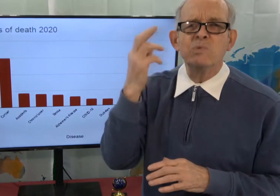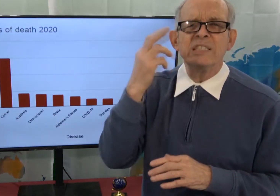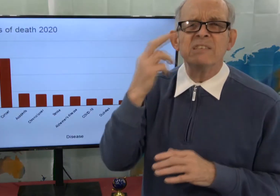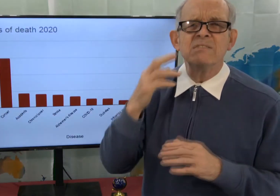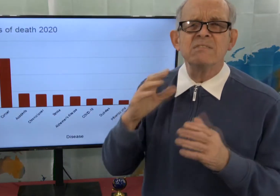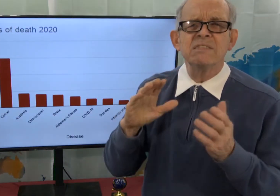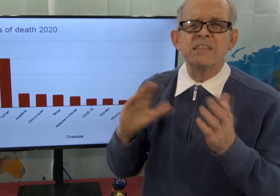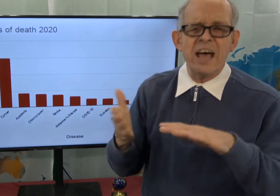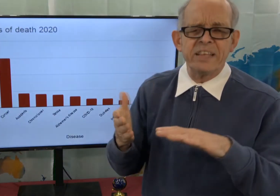Reason death.